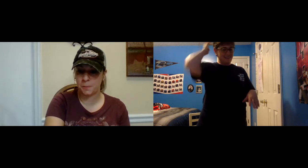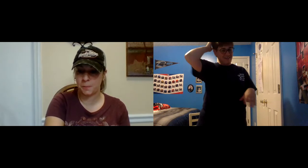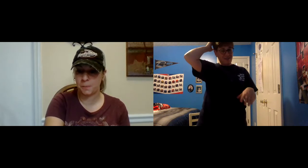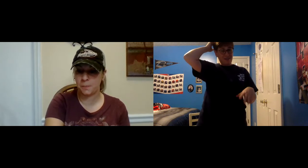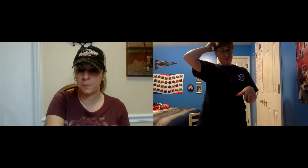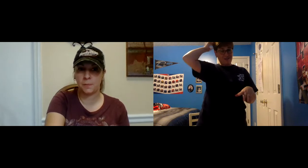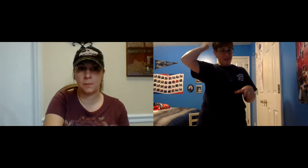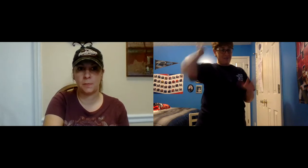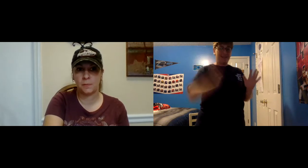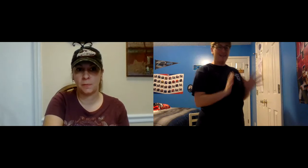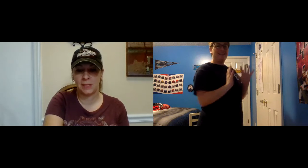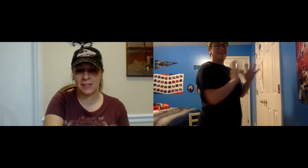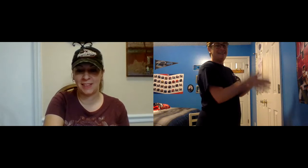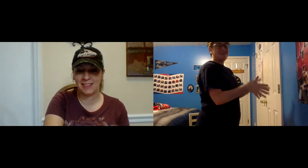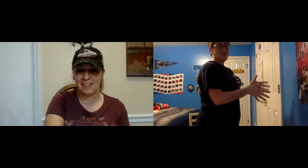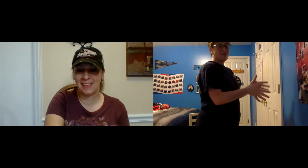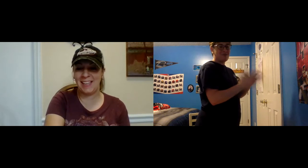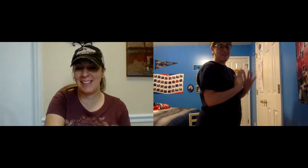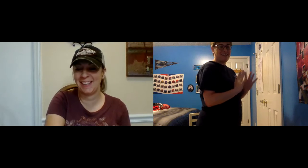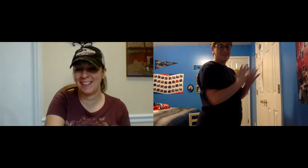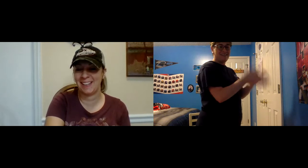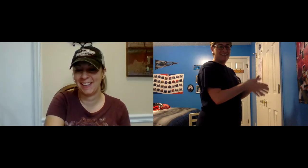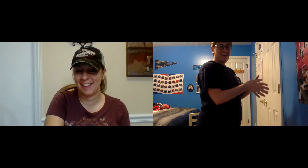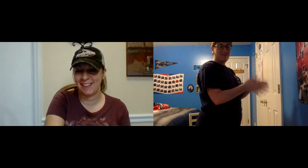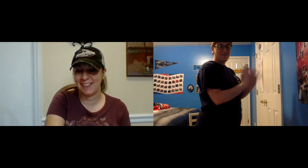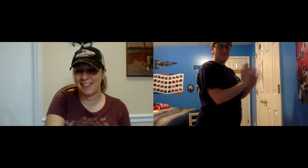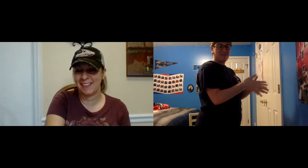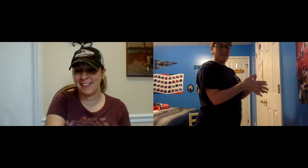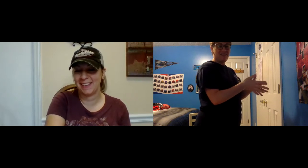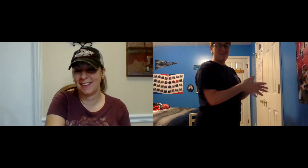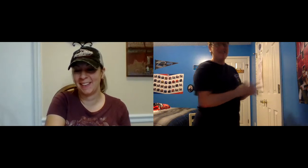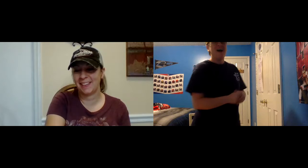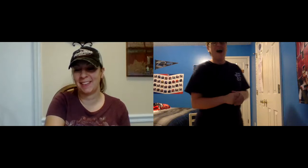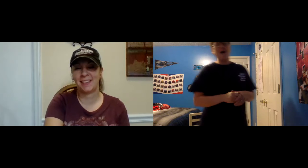keys for the 100th time today? You know, so poor thing, left.